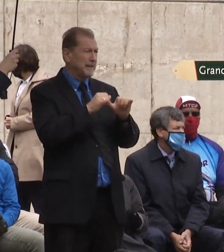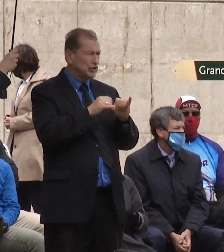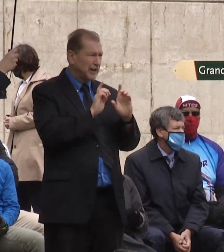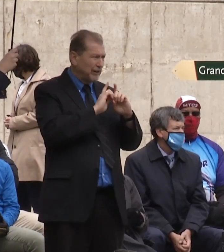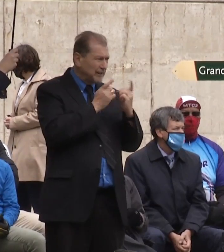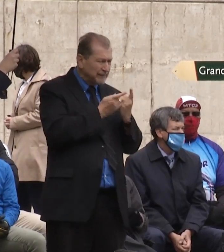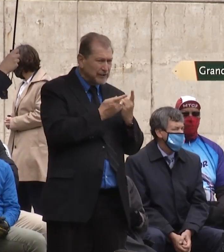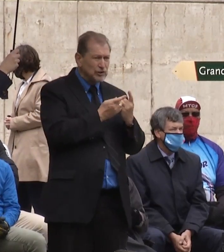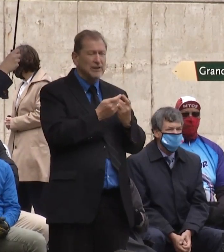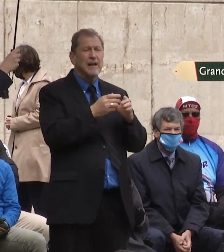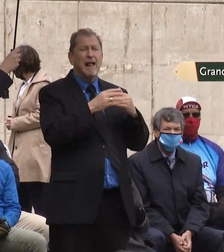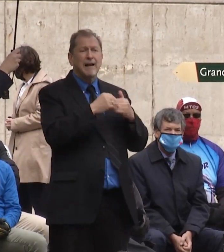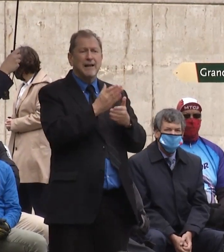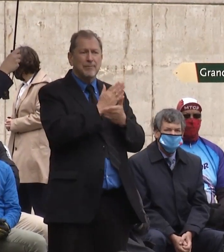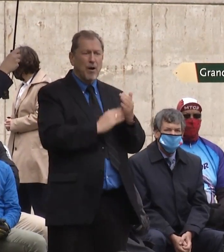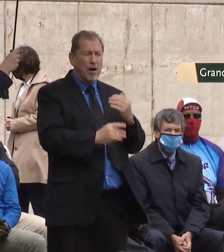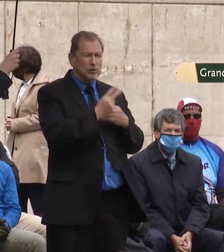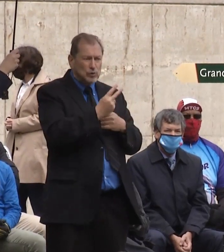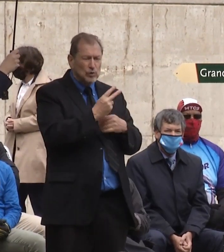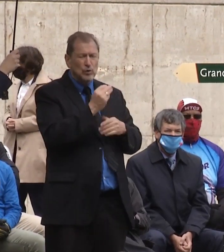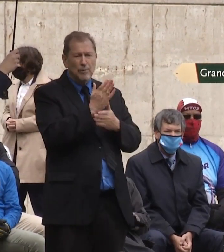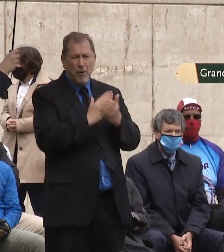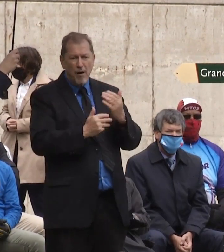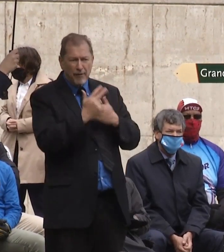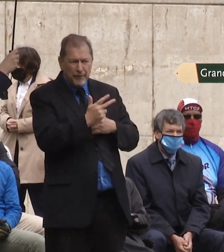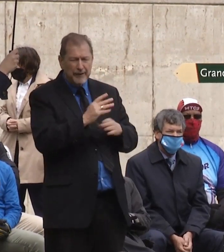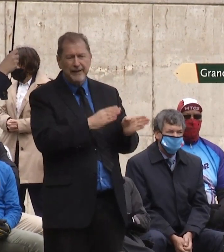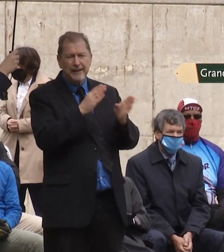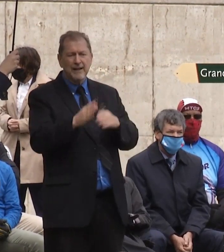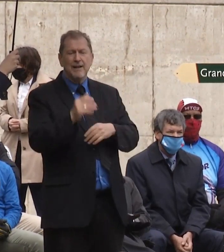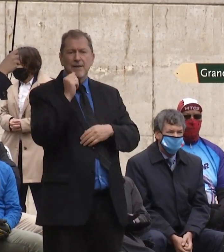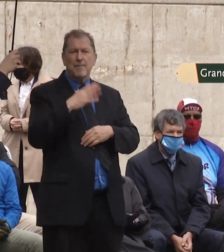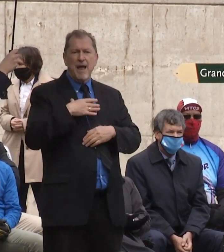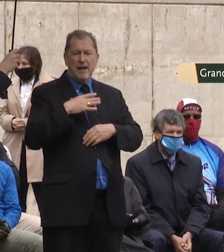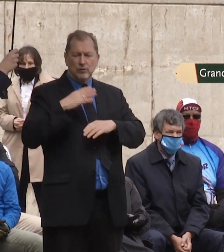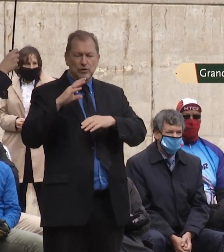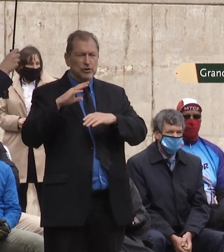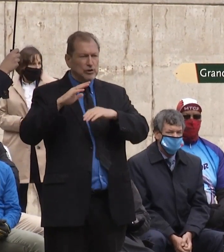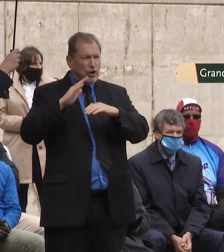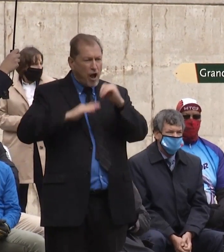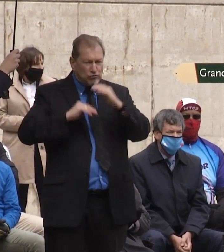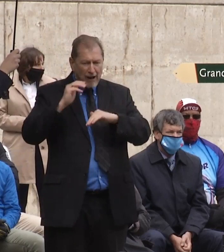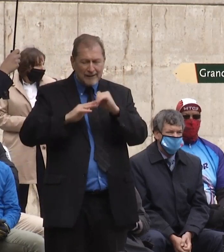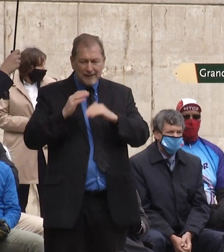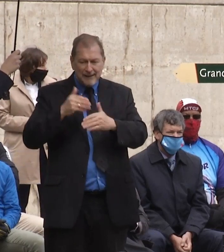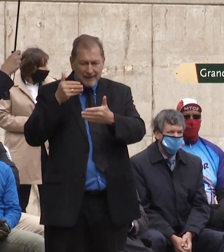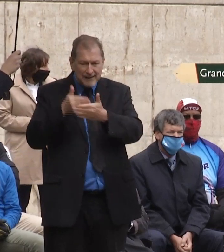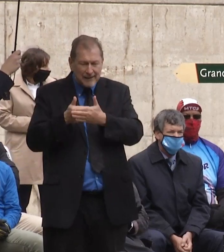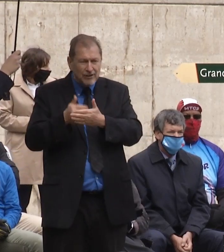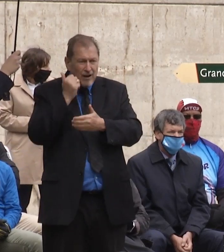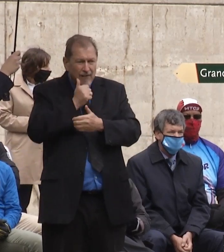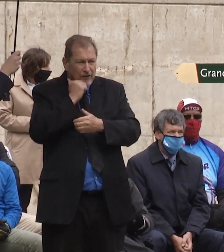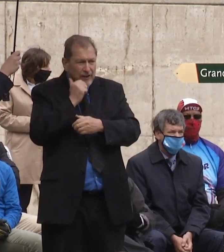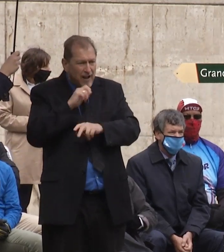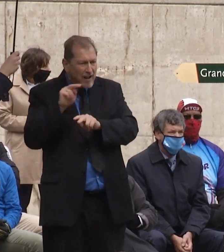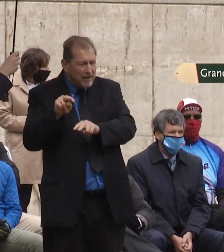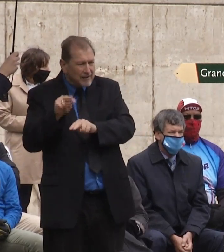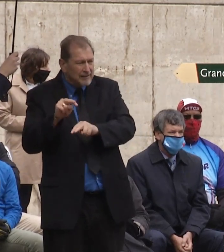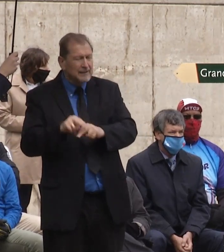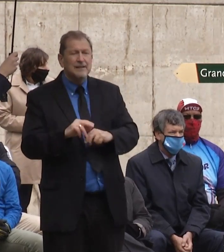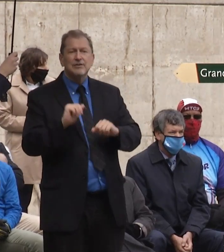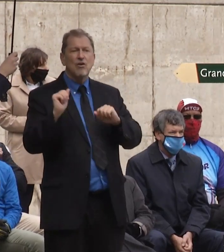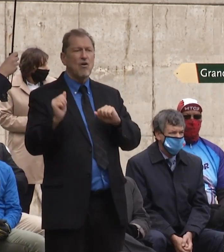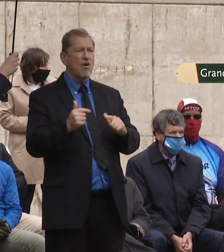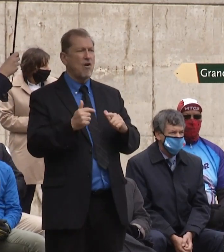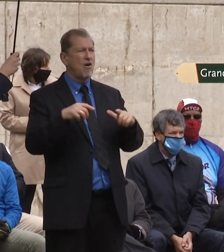led phase 3, and our man on site for most of the time, Project Manager Scott Klosowski. Just an incredible